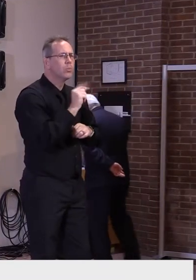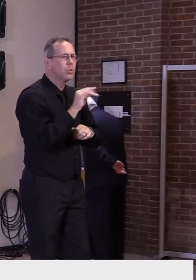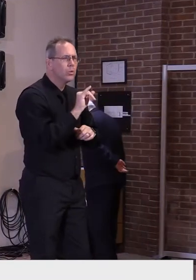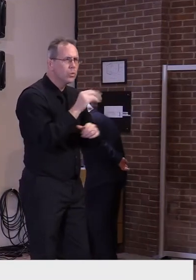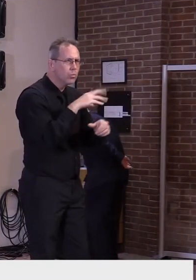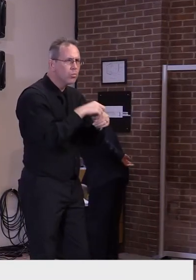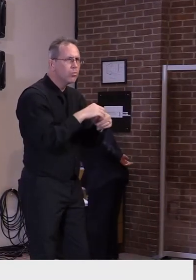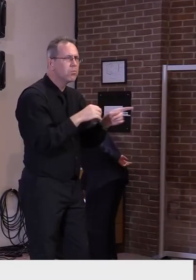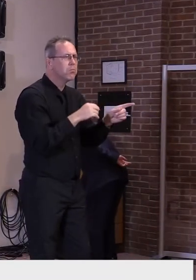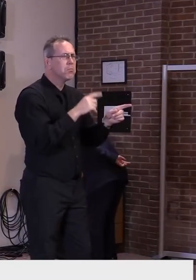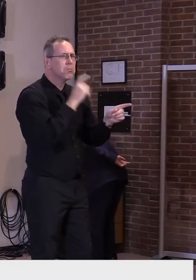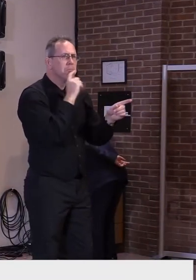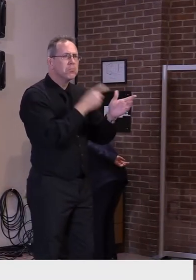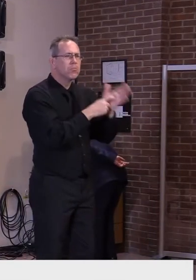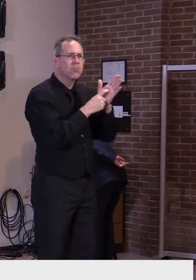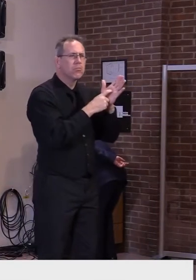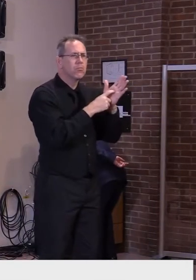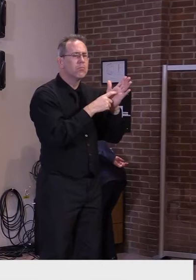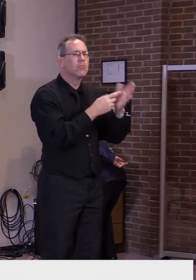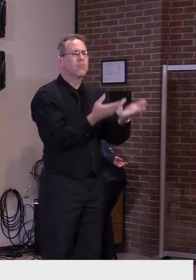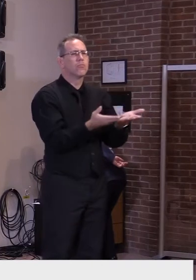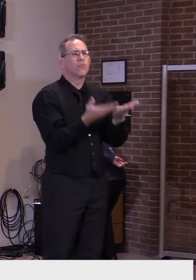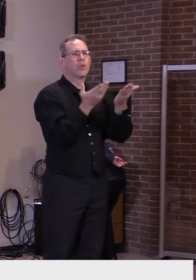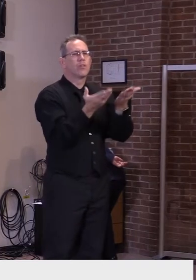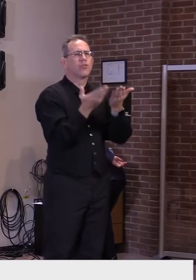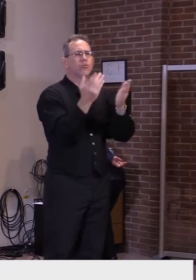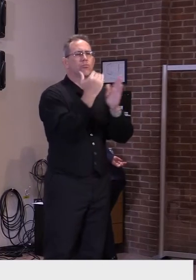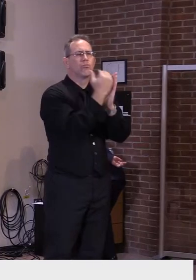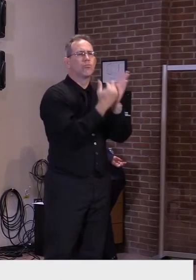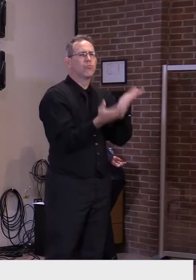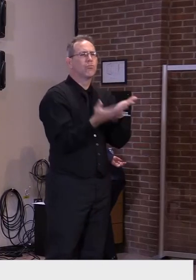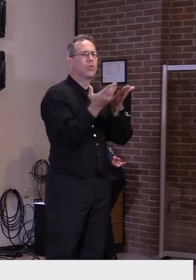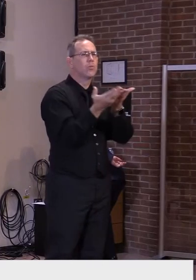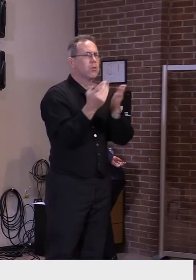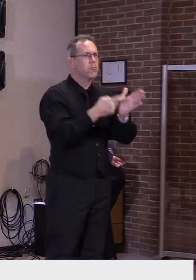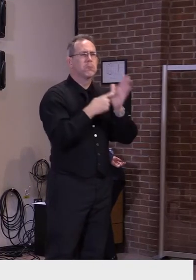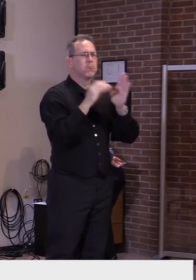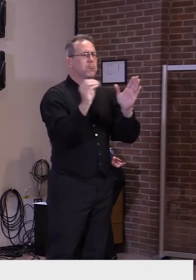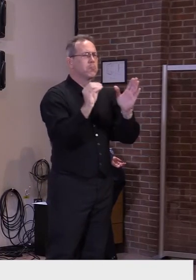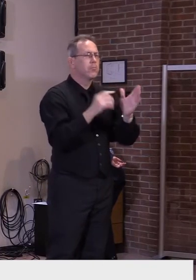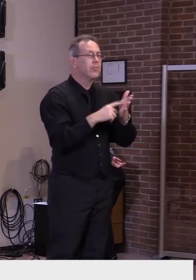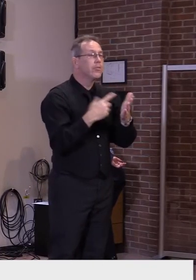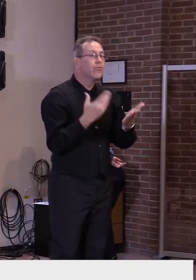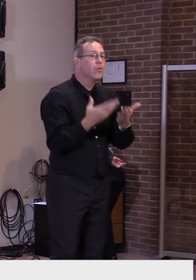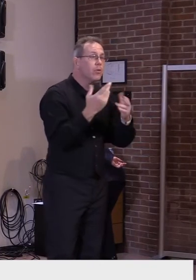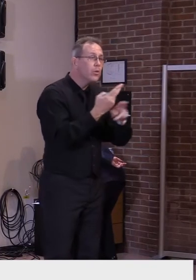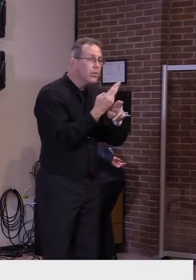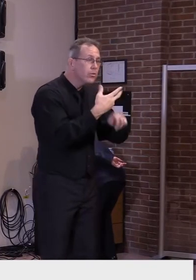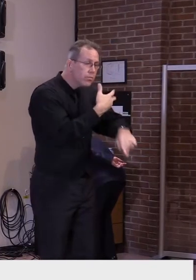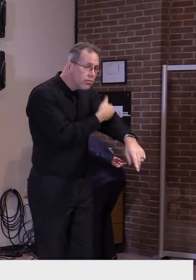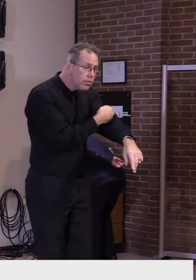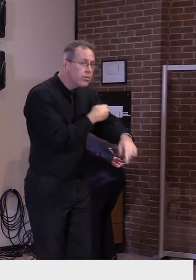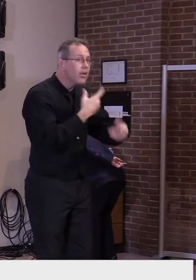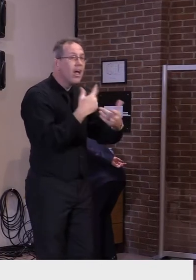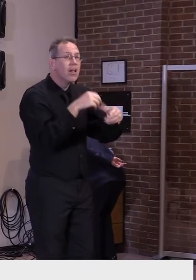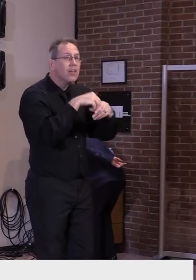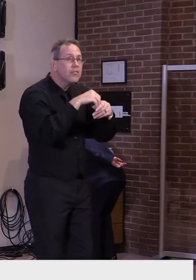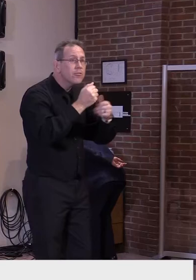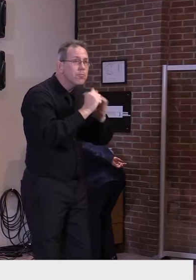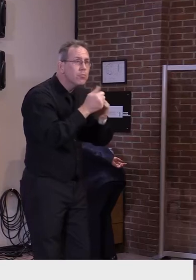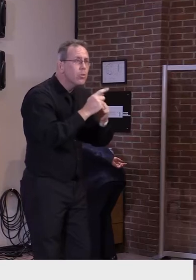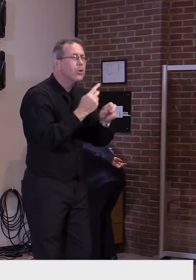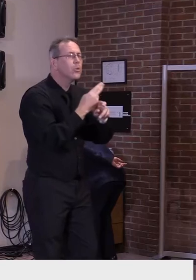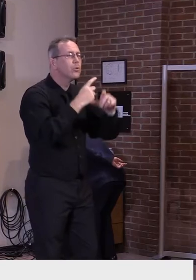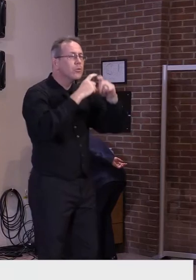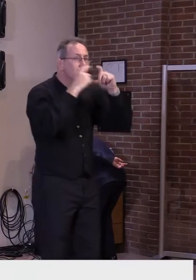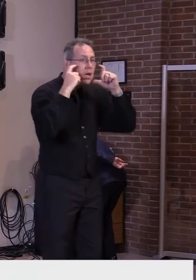We strongly recommend that athletes wear masks and that spectators do as well. So they